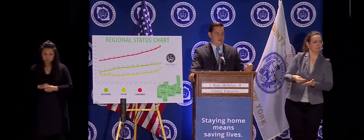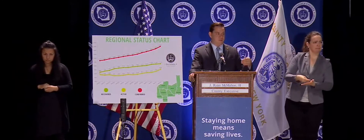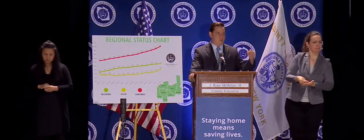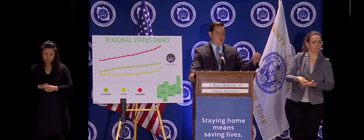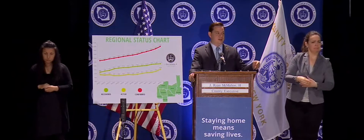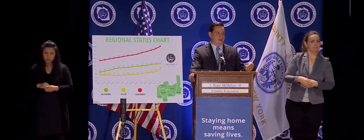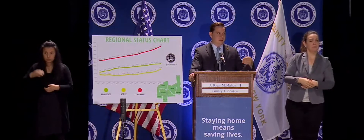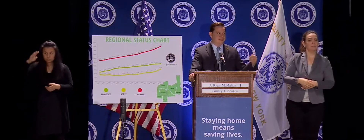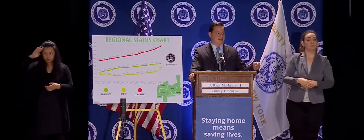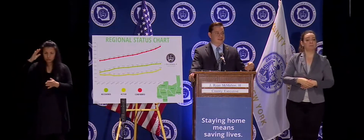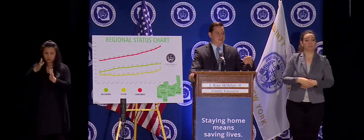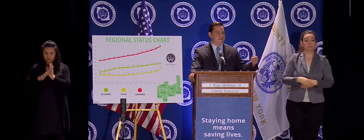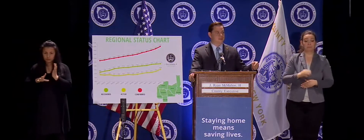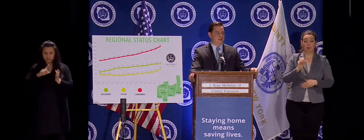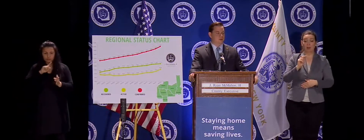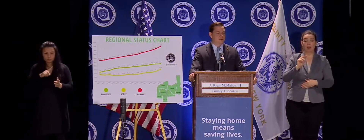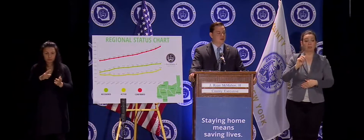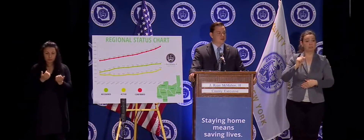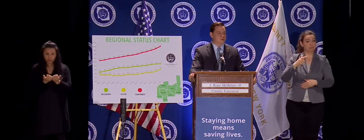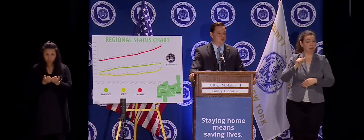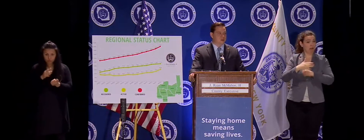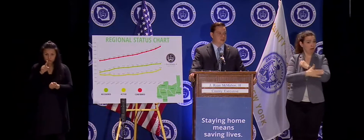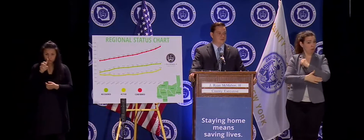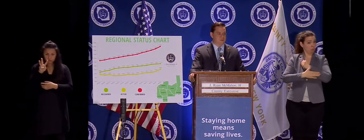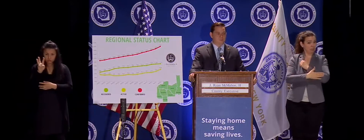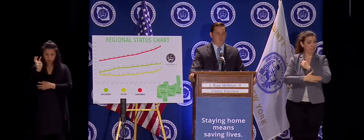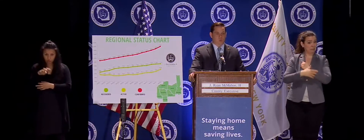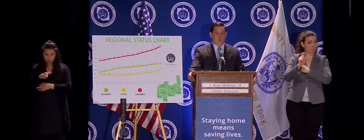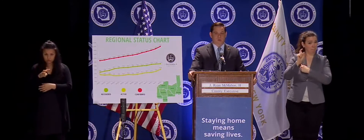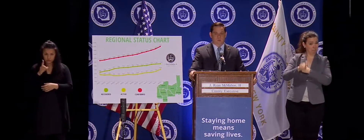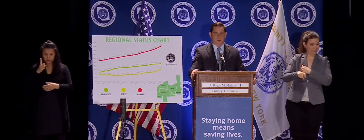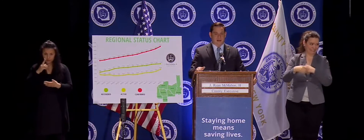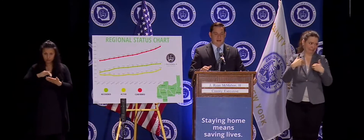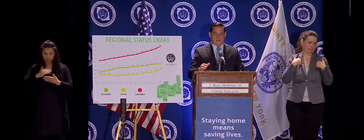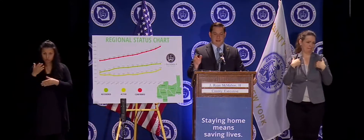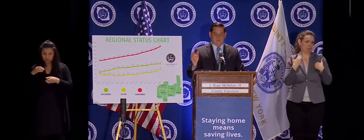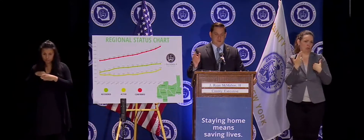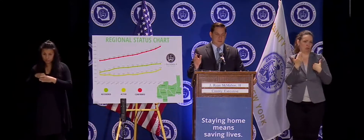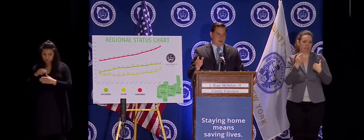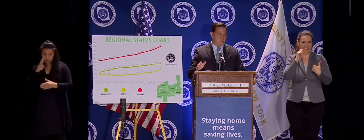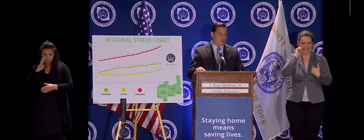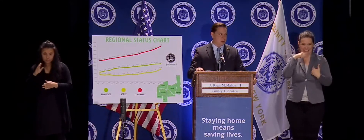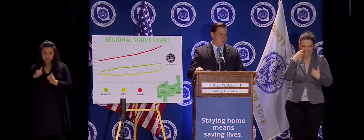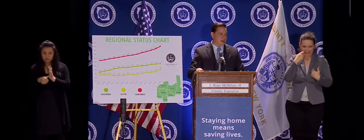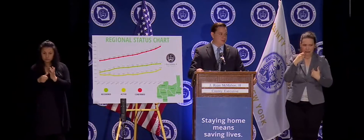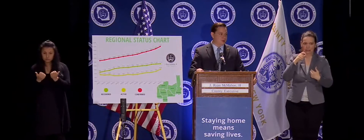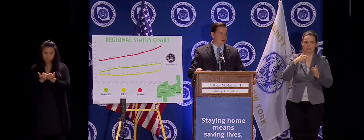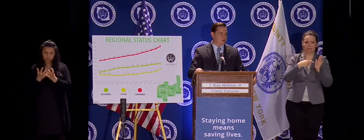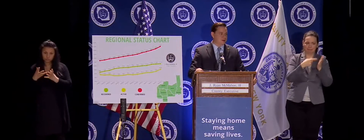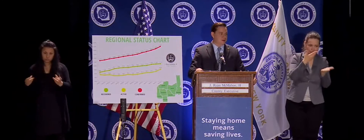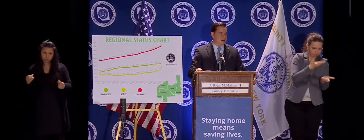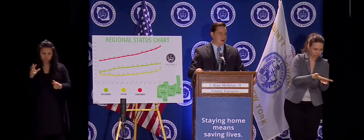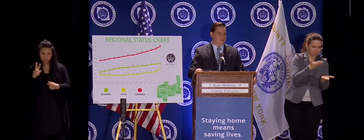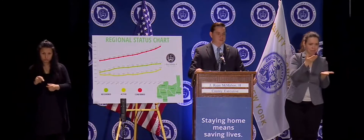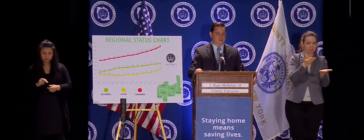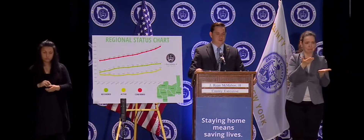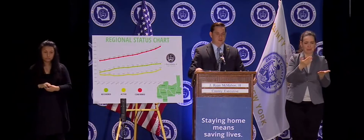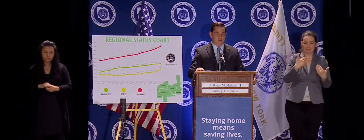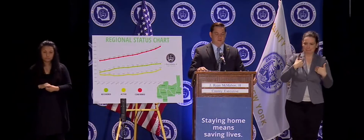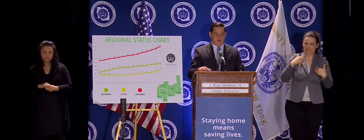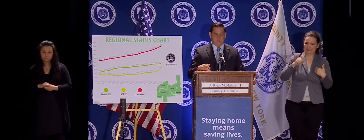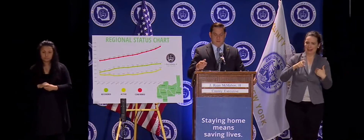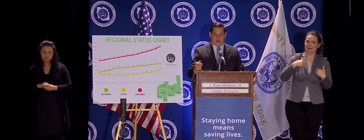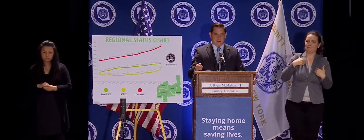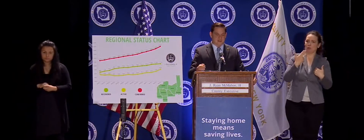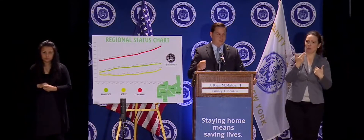they haven't been getting a lot of test kits to begin with. So certainly, anytime there's a mandate put on anybody,